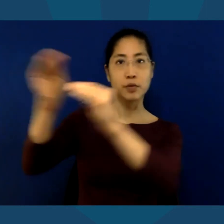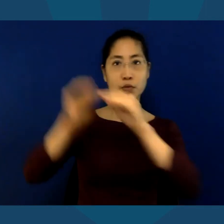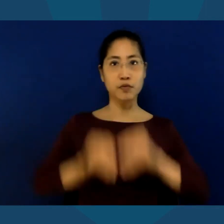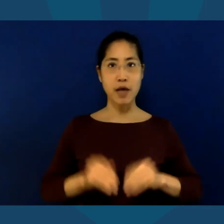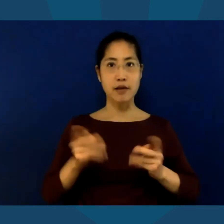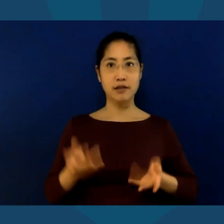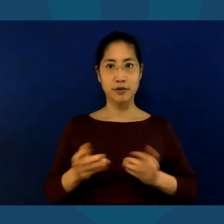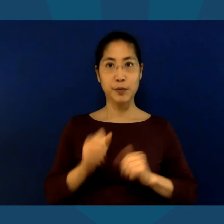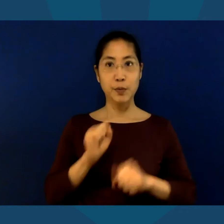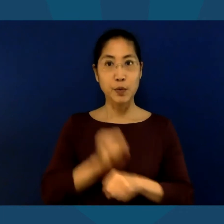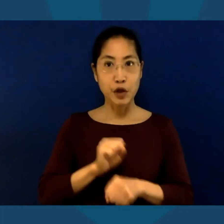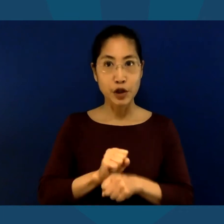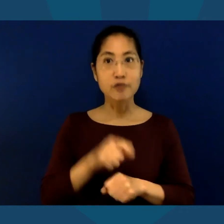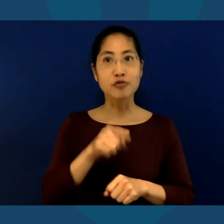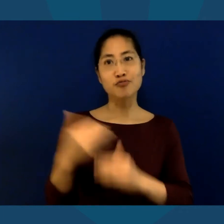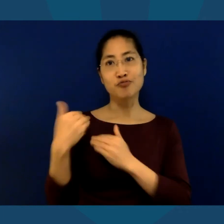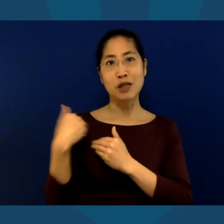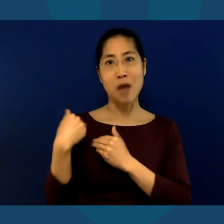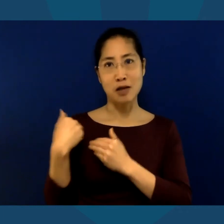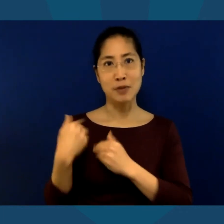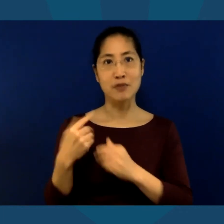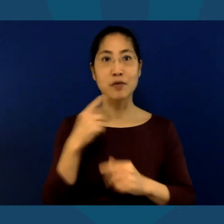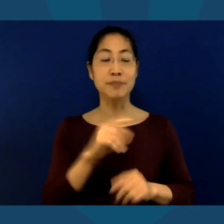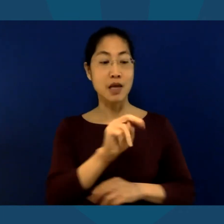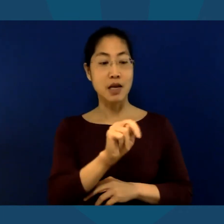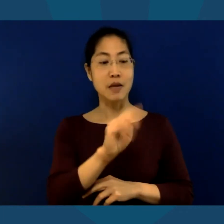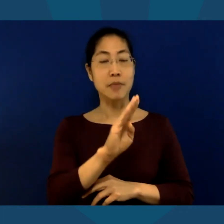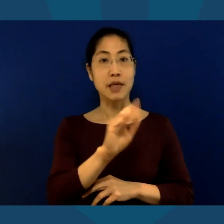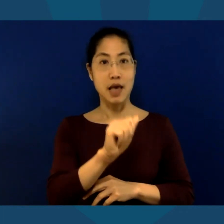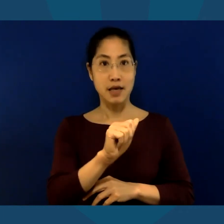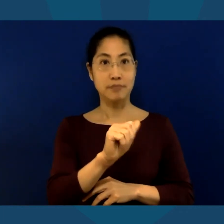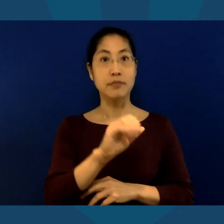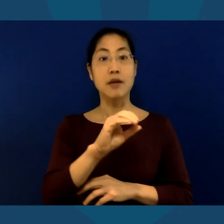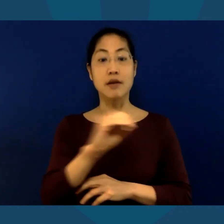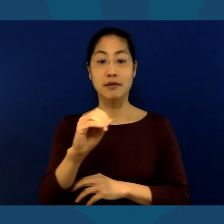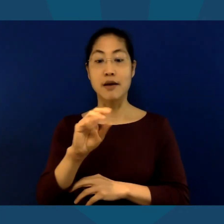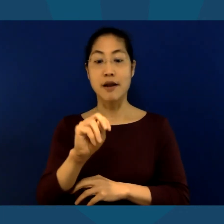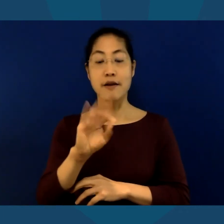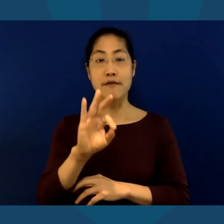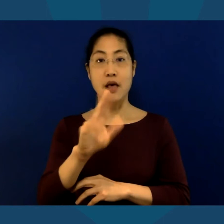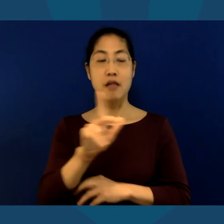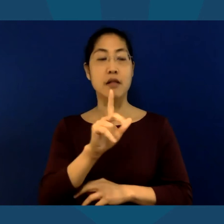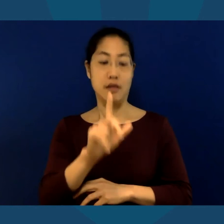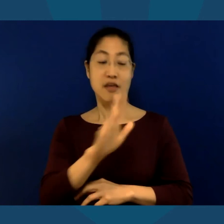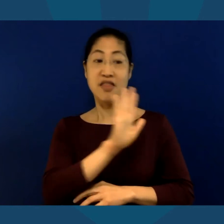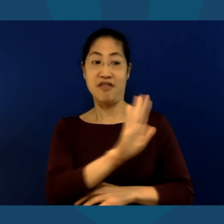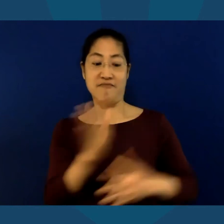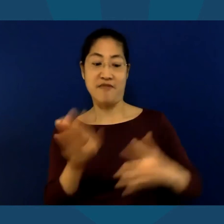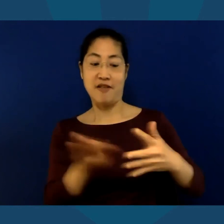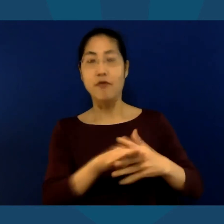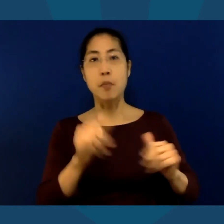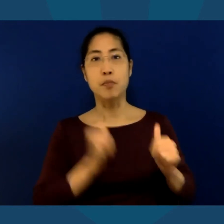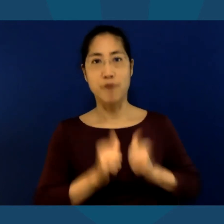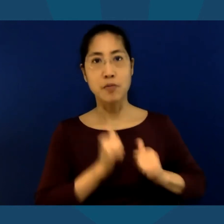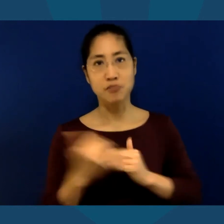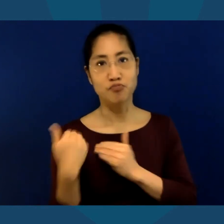home to produce halftime for NBA, NFL, and concerts